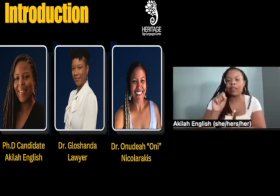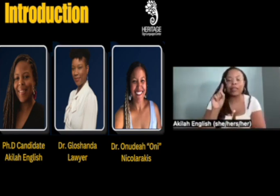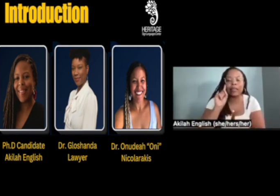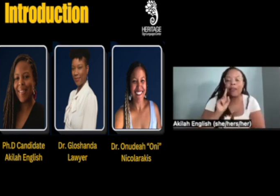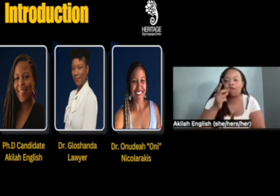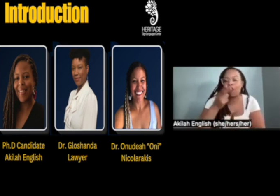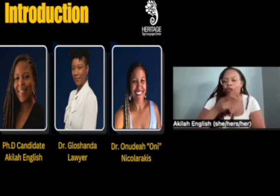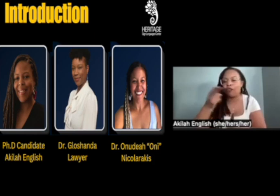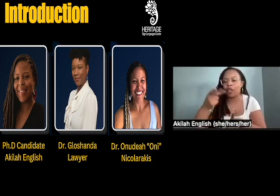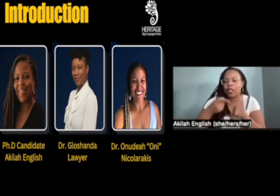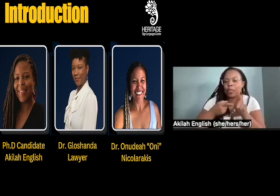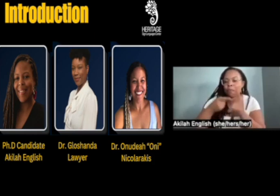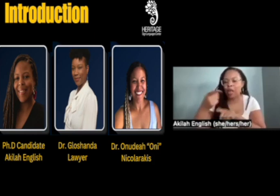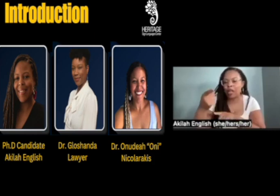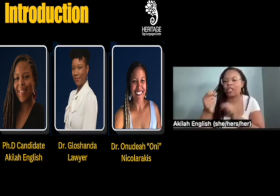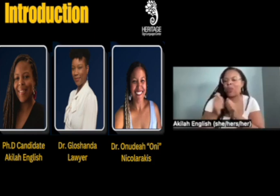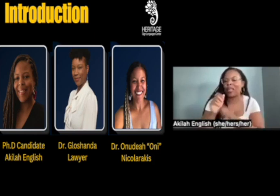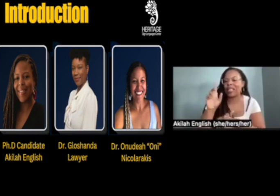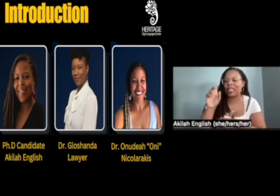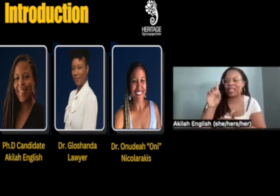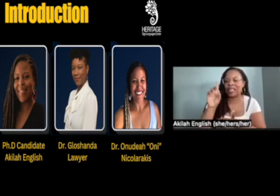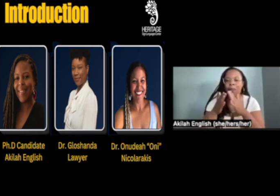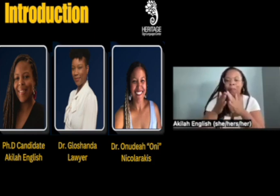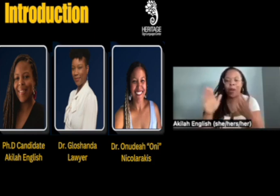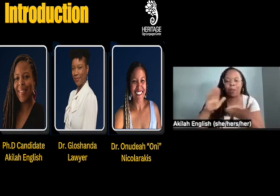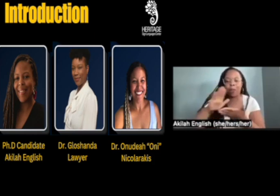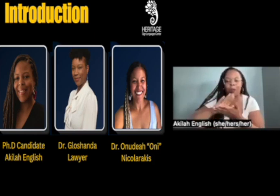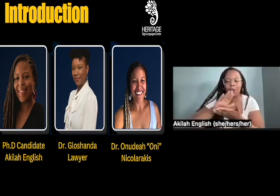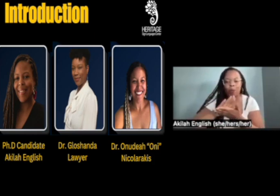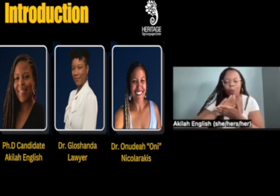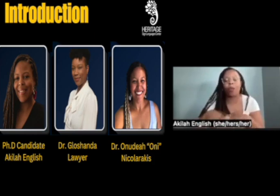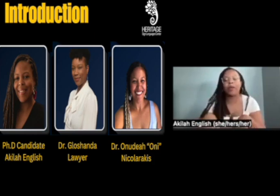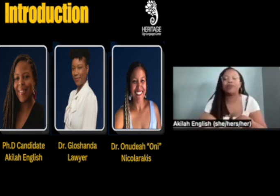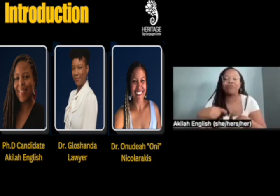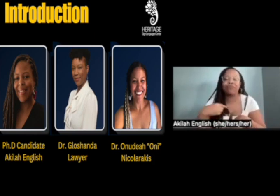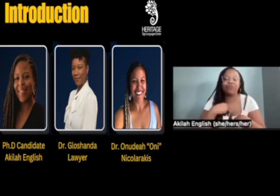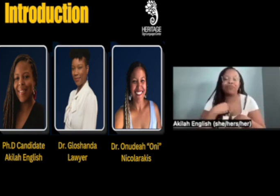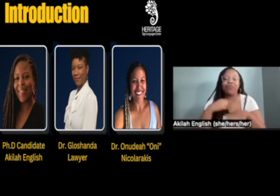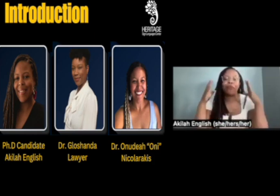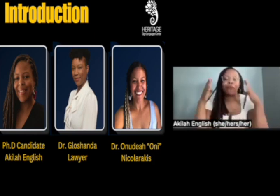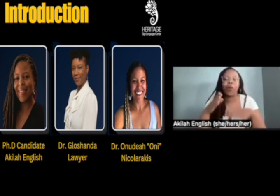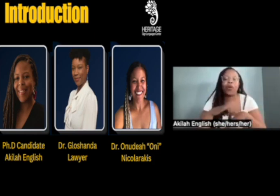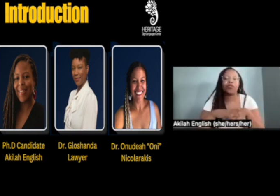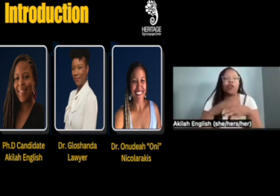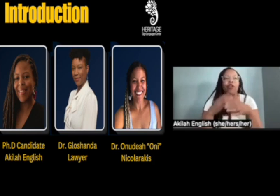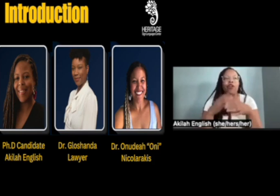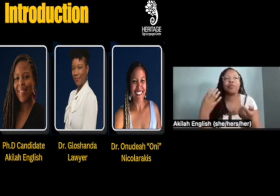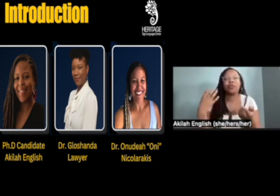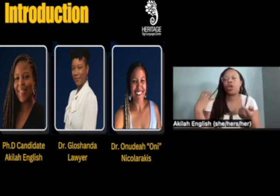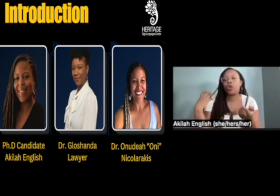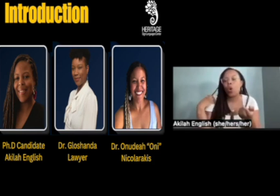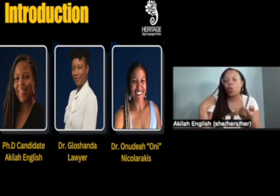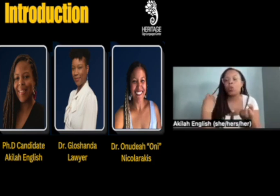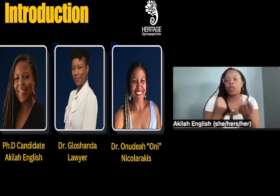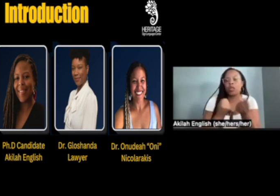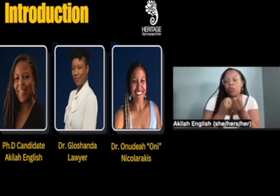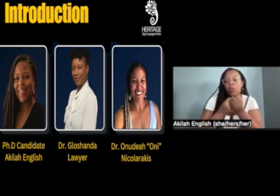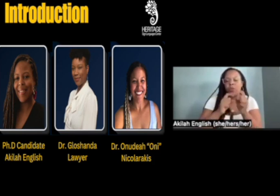Currently, I'm working as a deaf and hard of hearing specialist with the DC public school system. And I focus